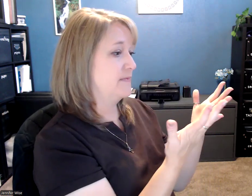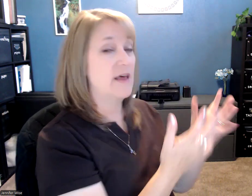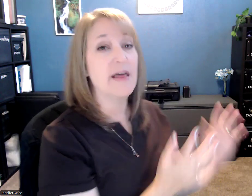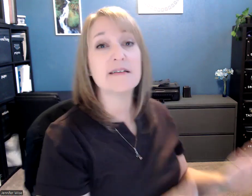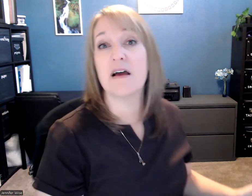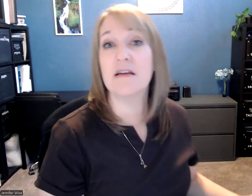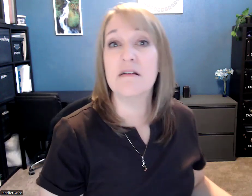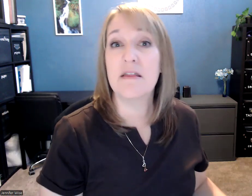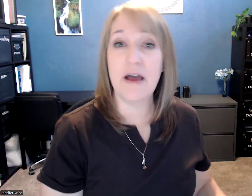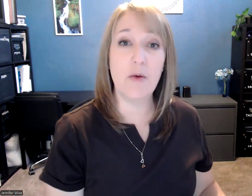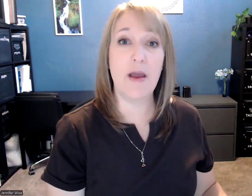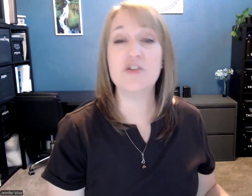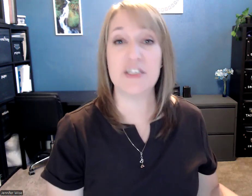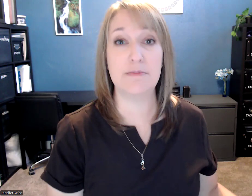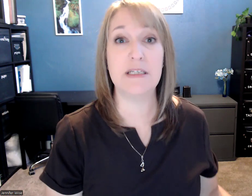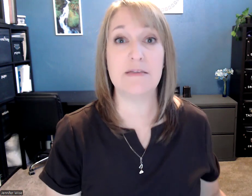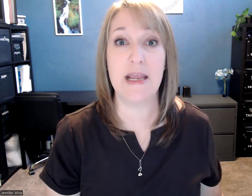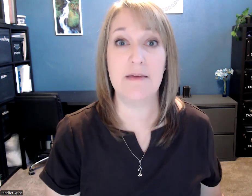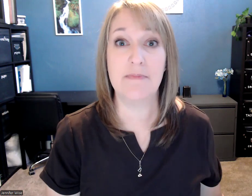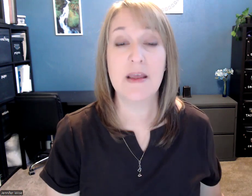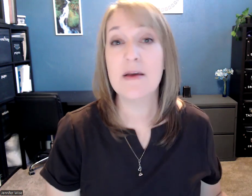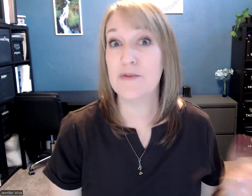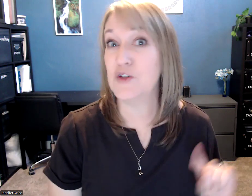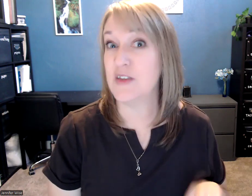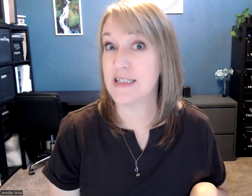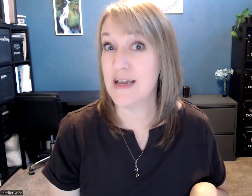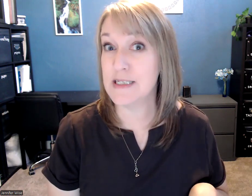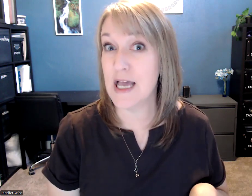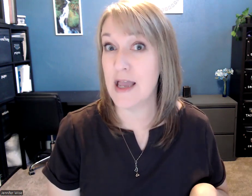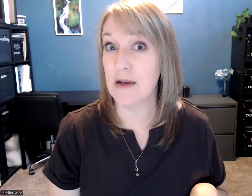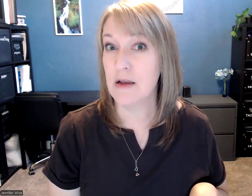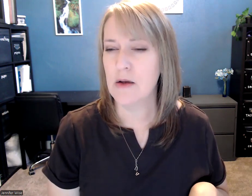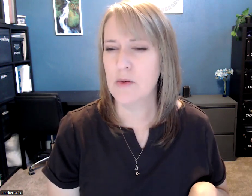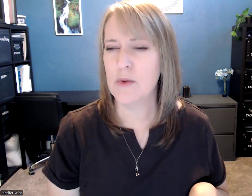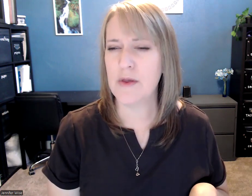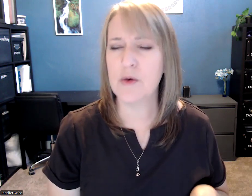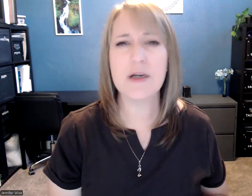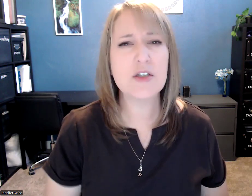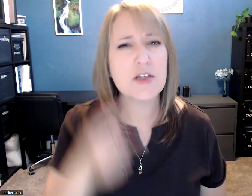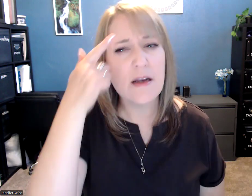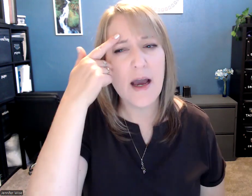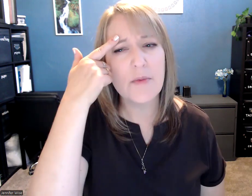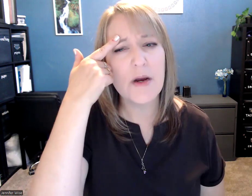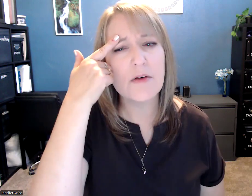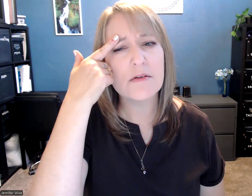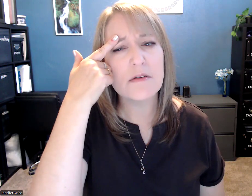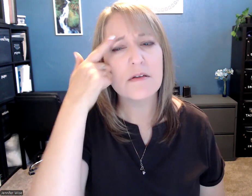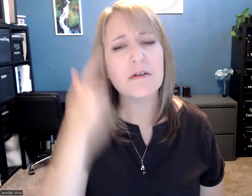Now that sign, that way, just means many. But if you do the same sign with the question eyebrows,